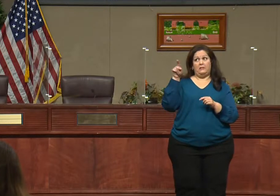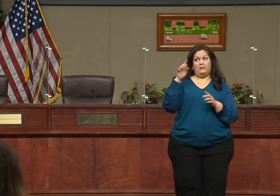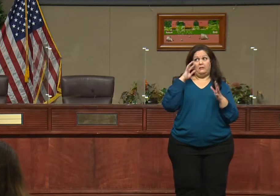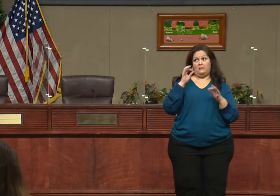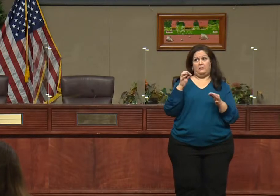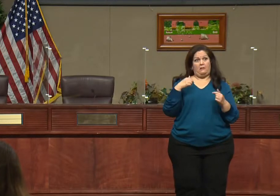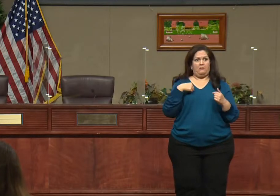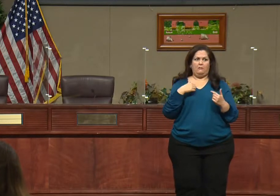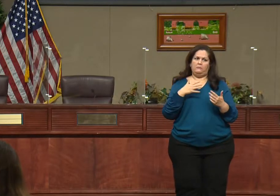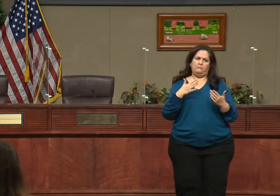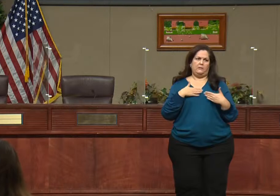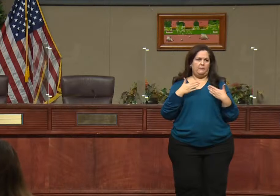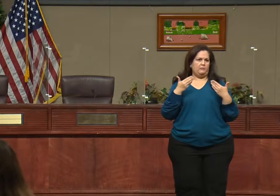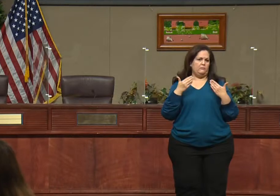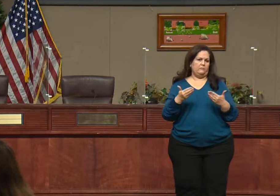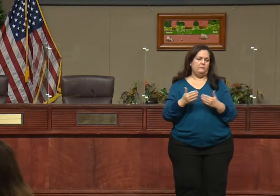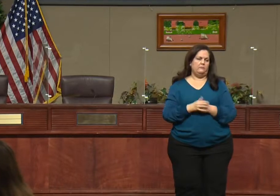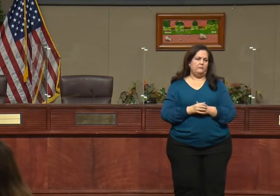more than happy to execute.